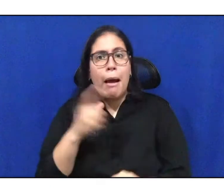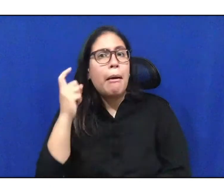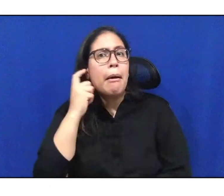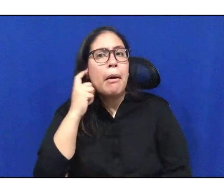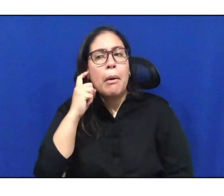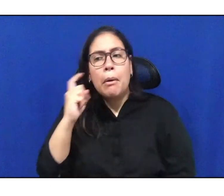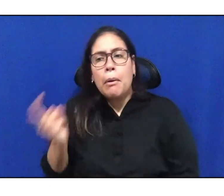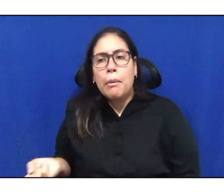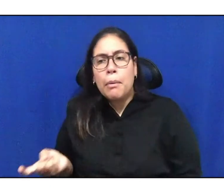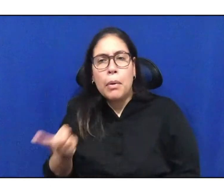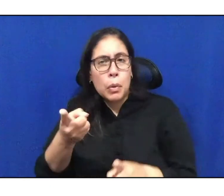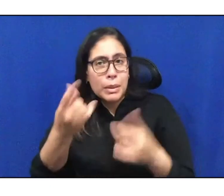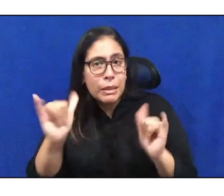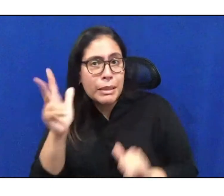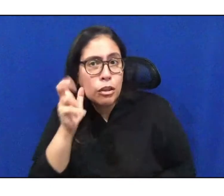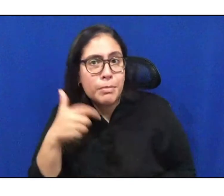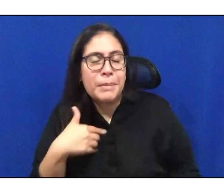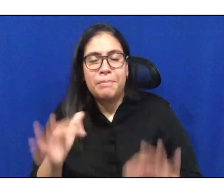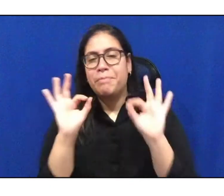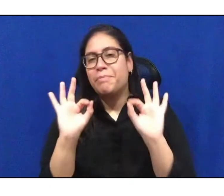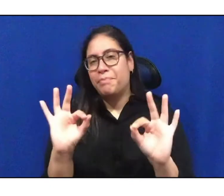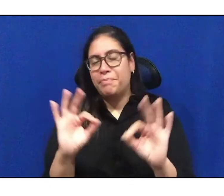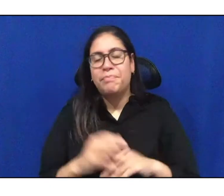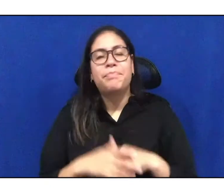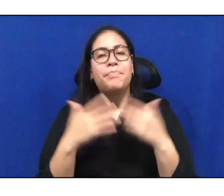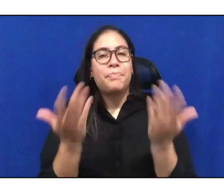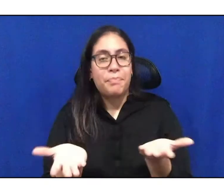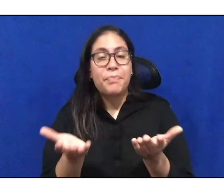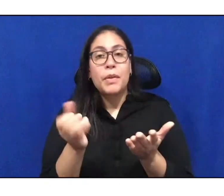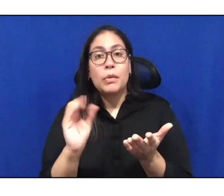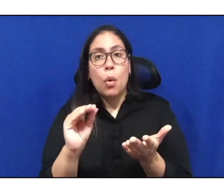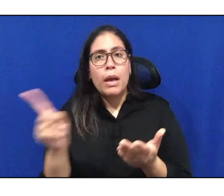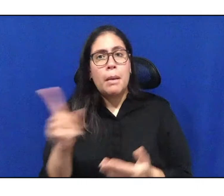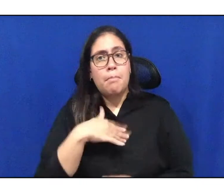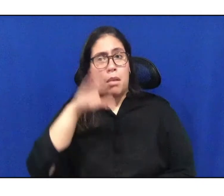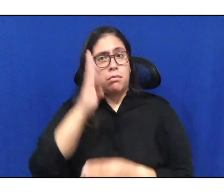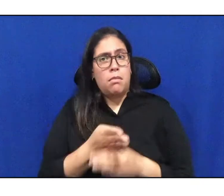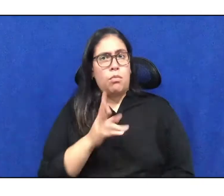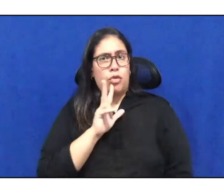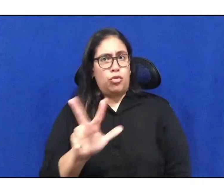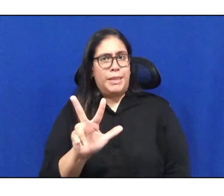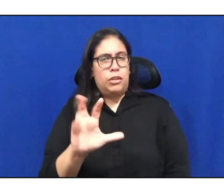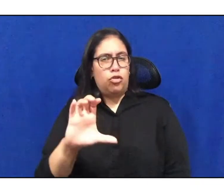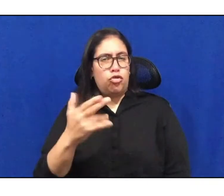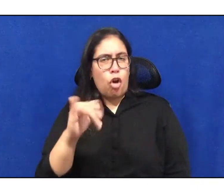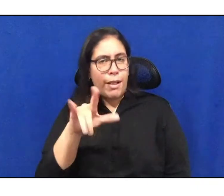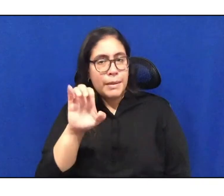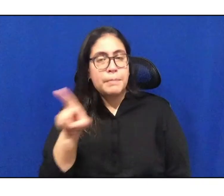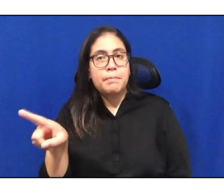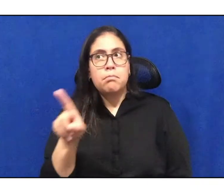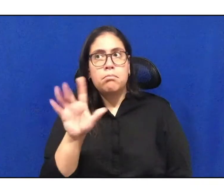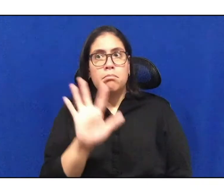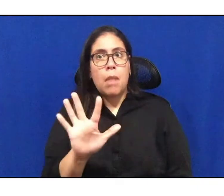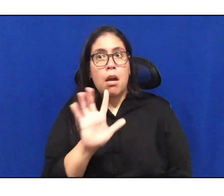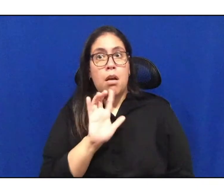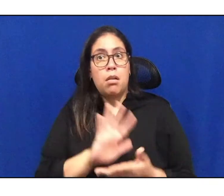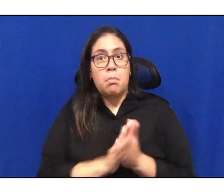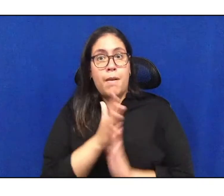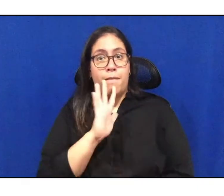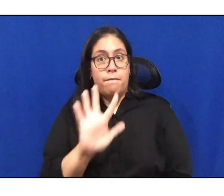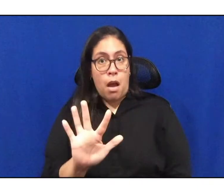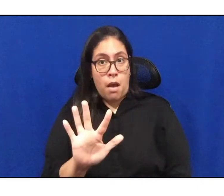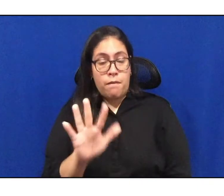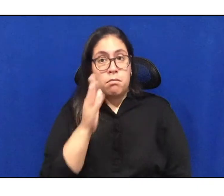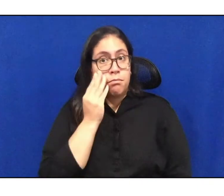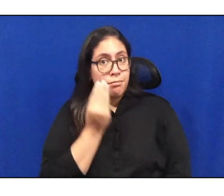can still hear me. He was 3, and I remember saying to him by the time he was 5, I was like, Obama's